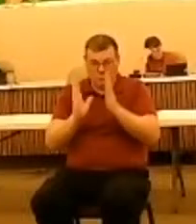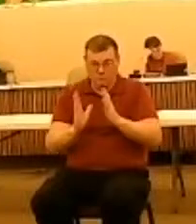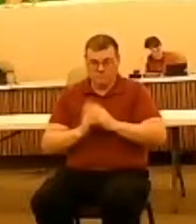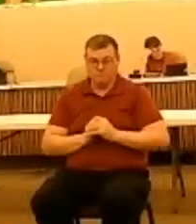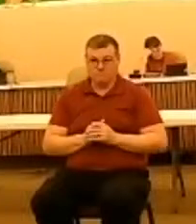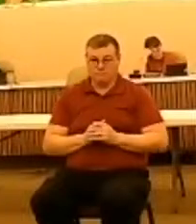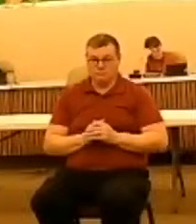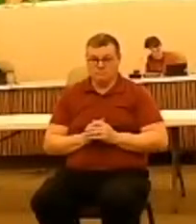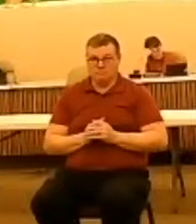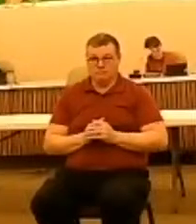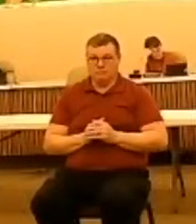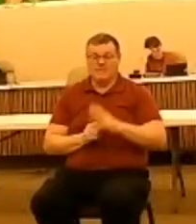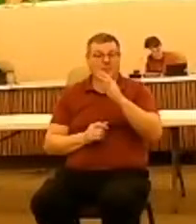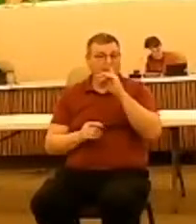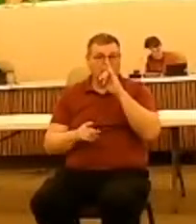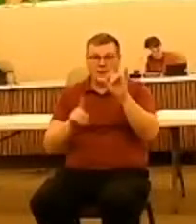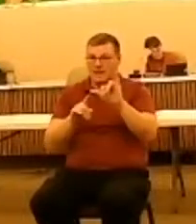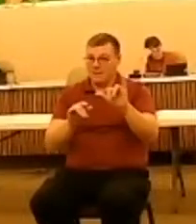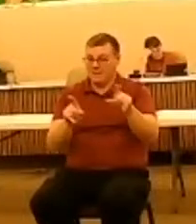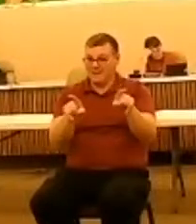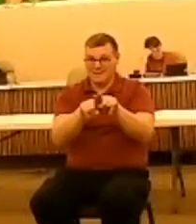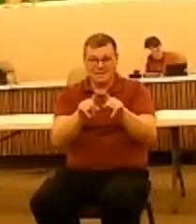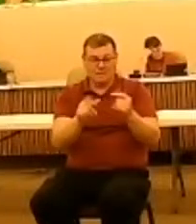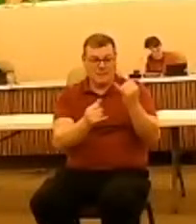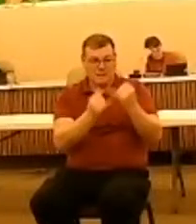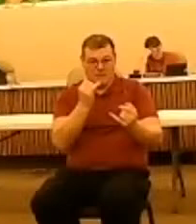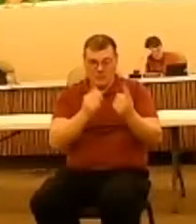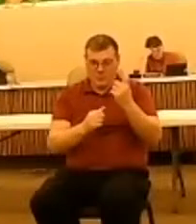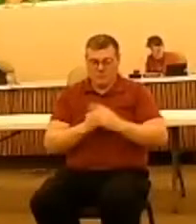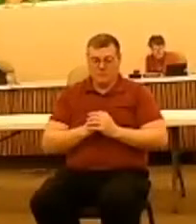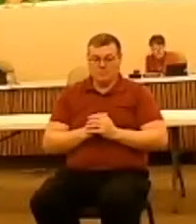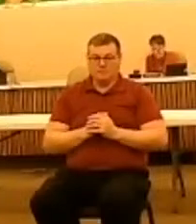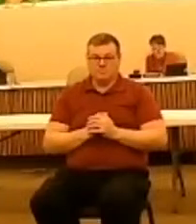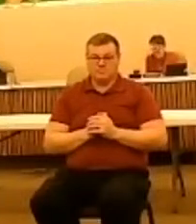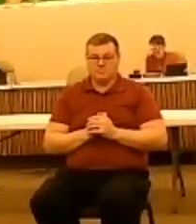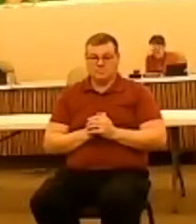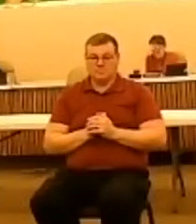So again, just like the last one, this is the Yeah.